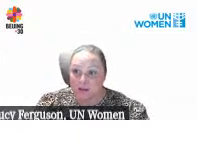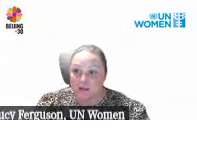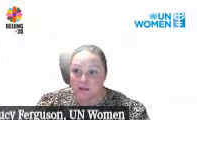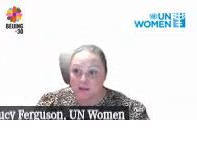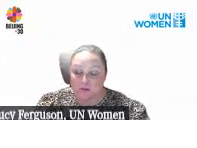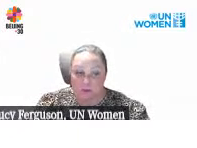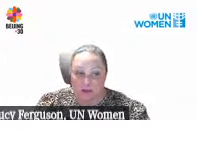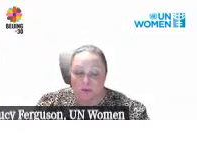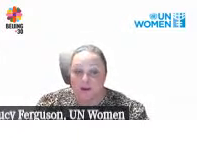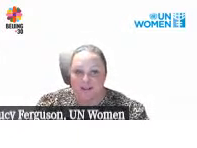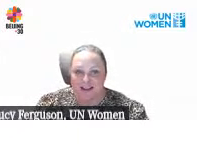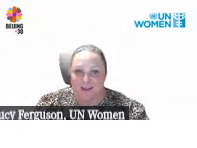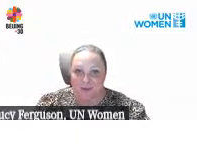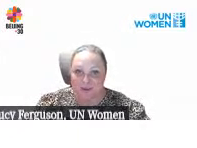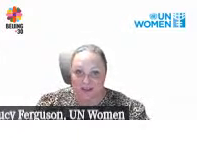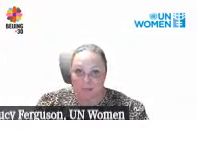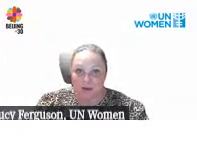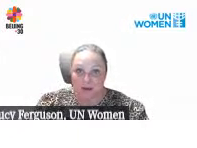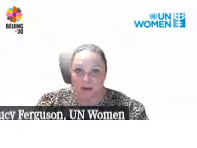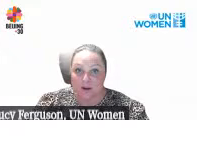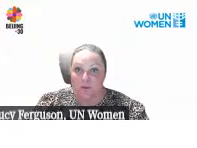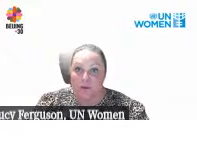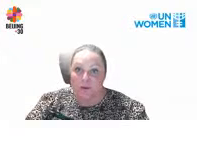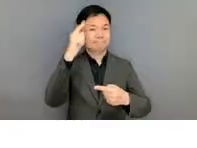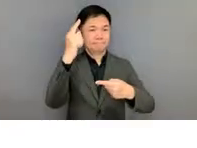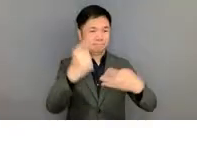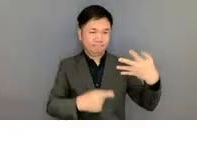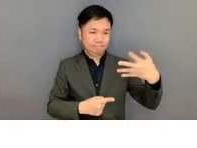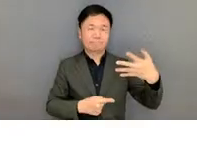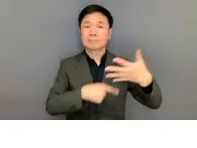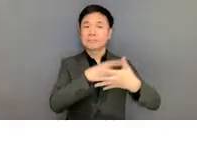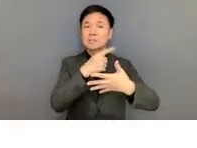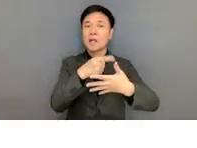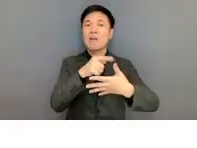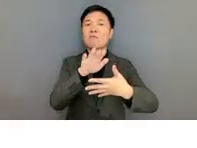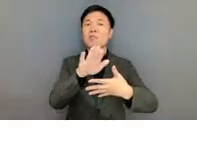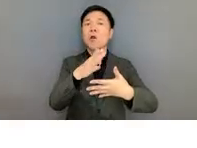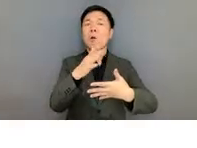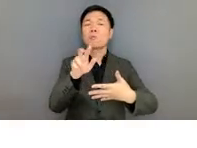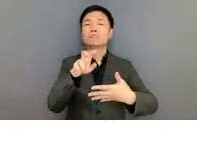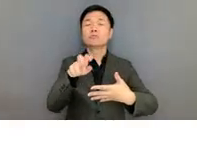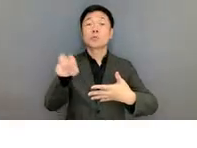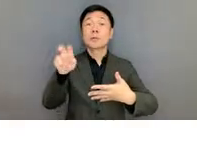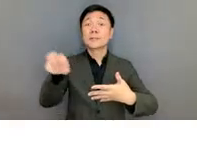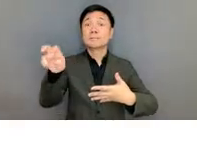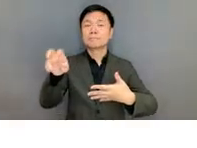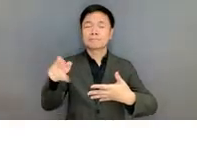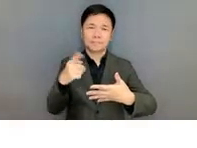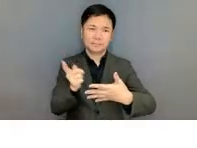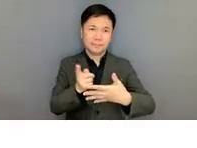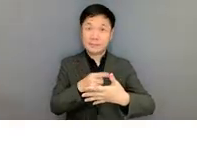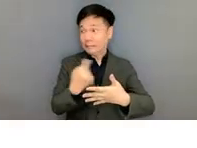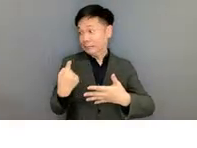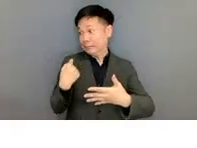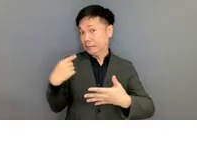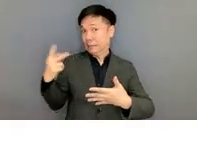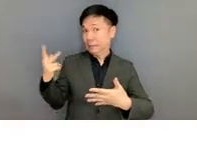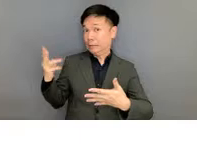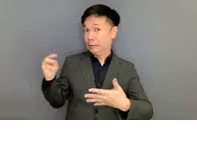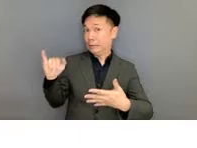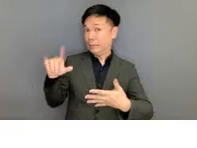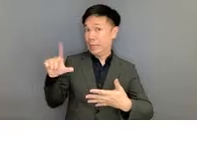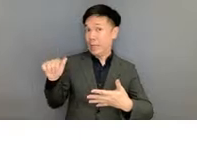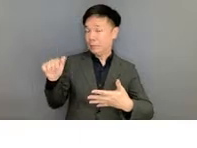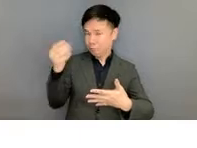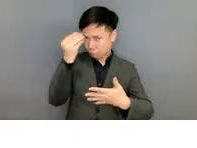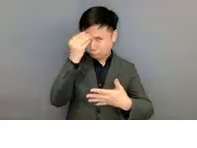we need to understand what is happening within the sector. As Camila just said, we need data. Often